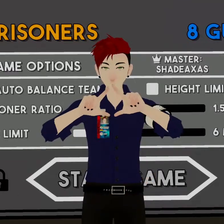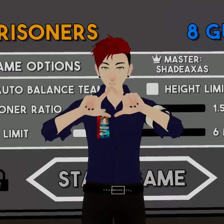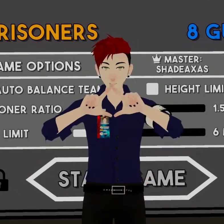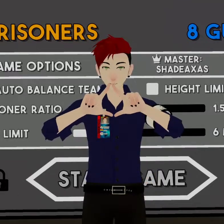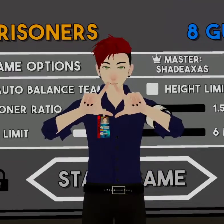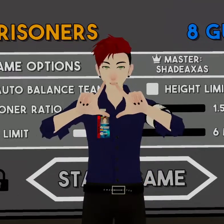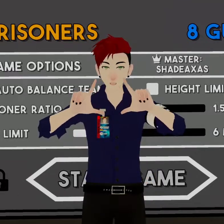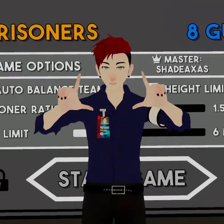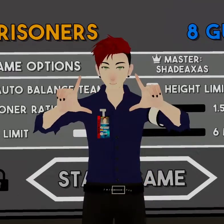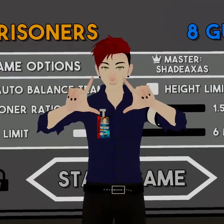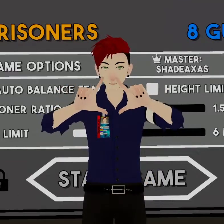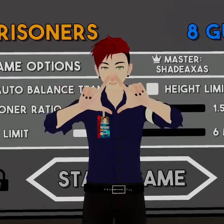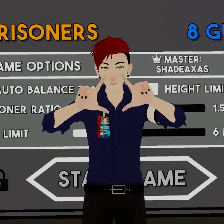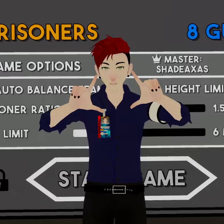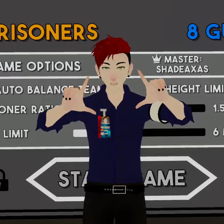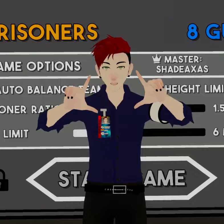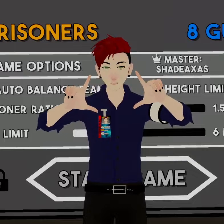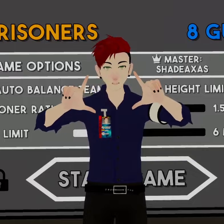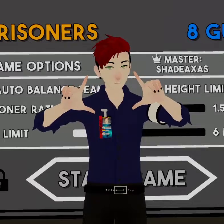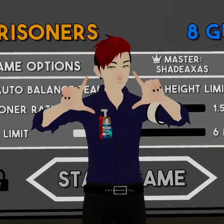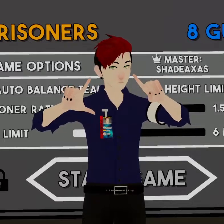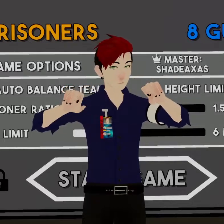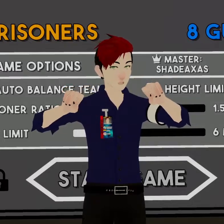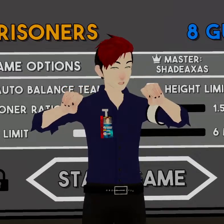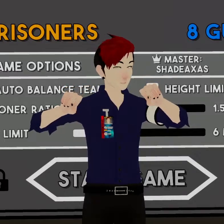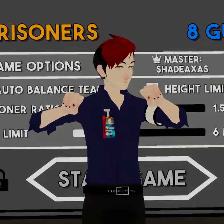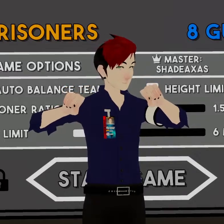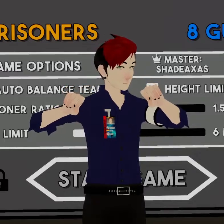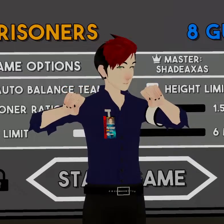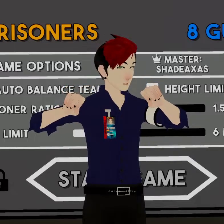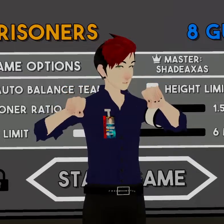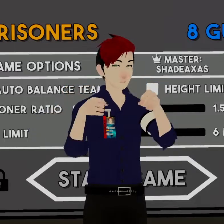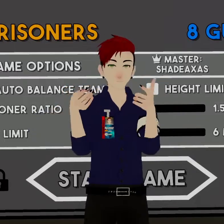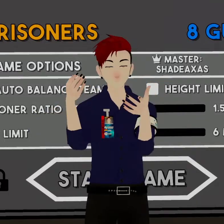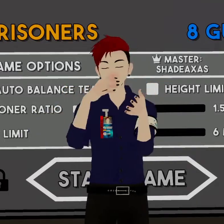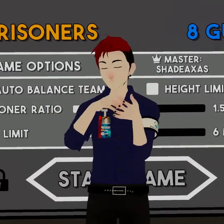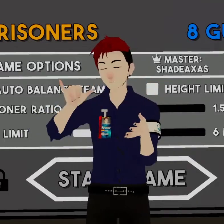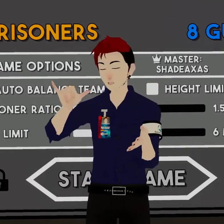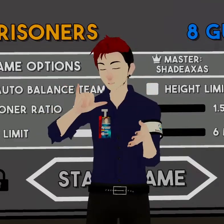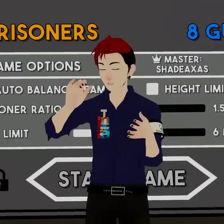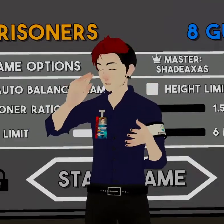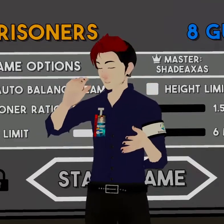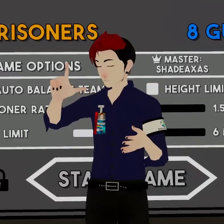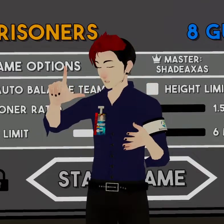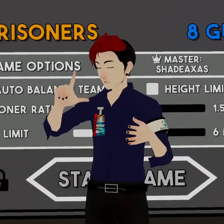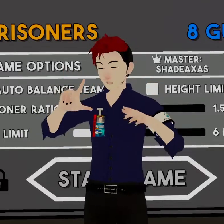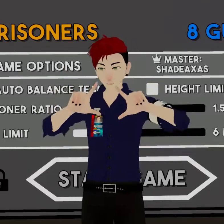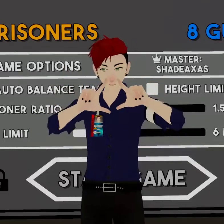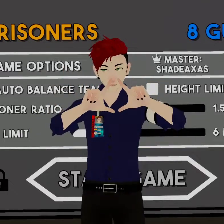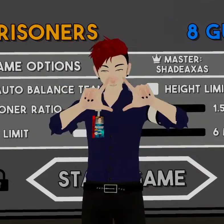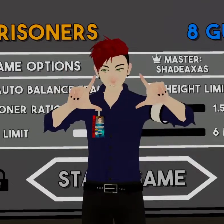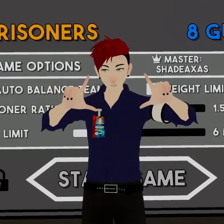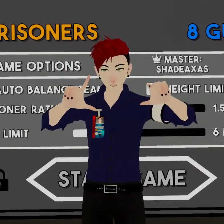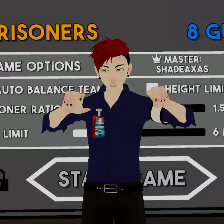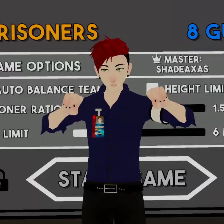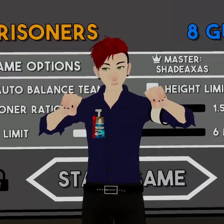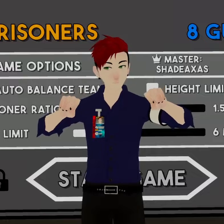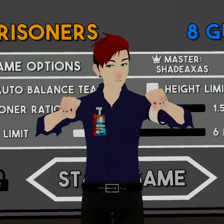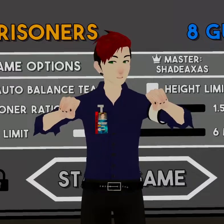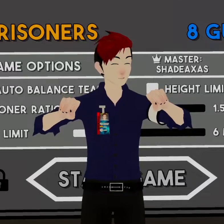And then card is you're going to take L hands, pull them out, push them together. Again, it's like a classifier. You're showing, oh, that's the